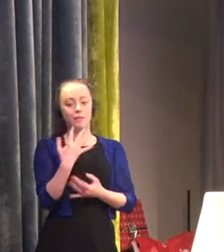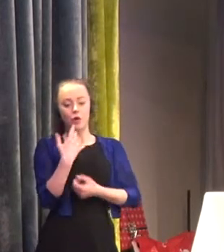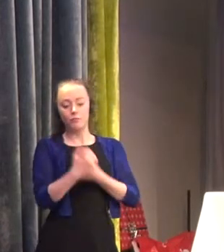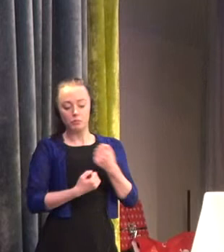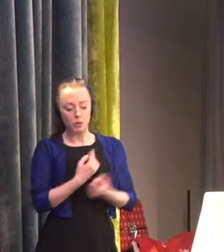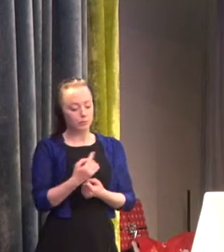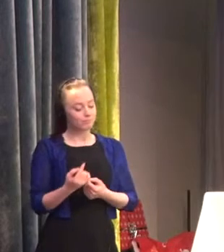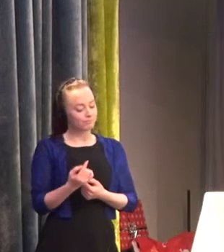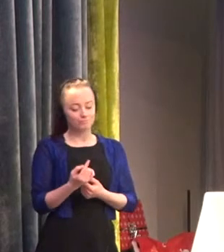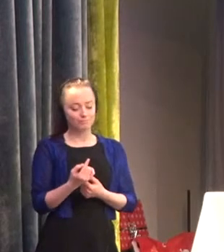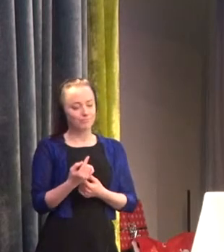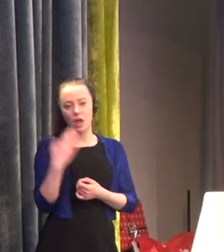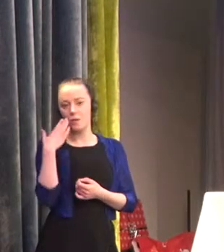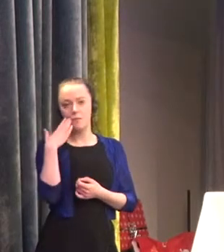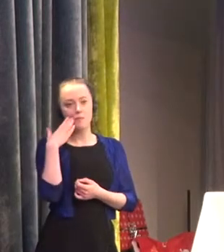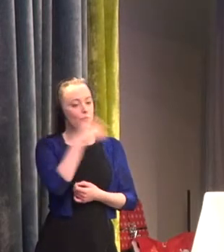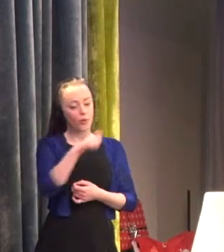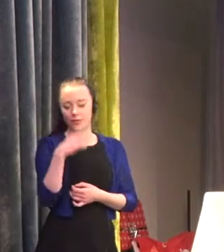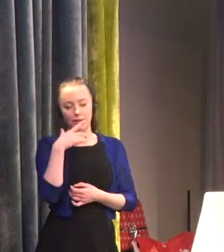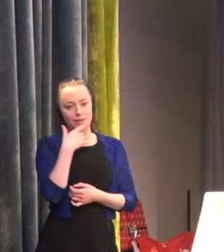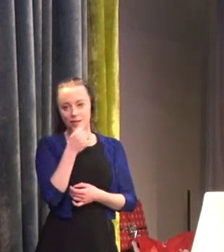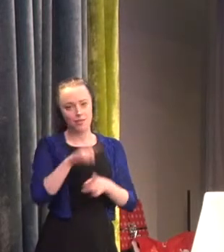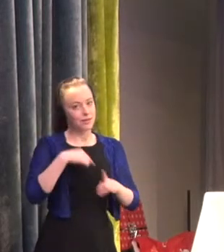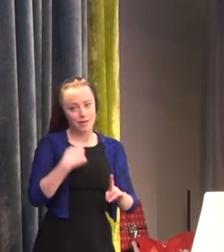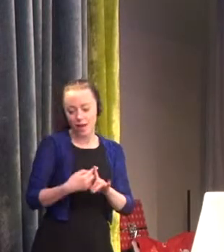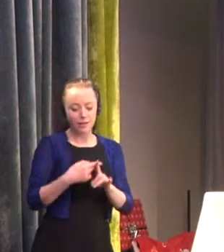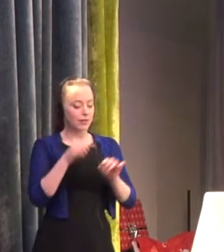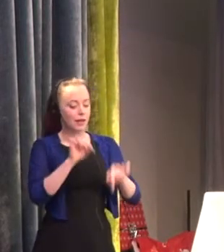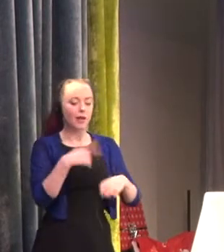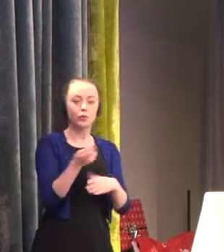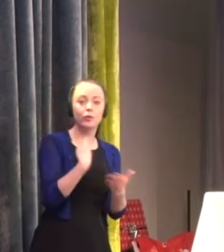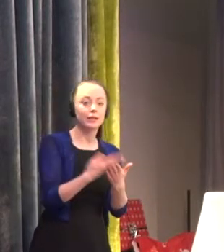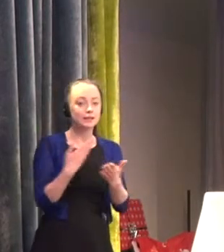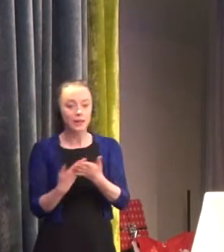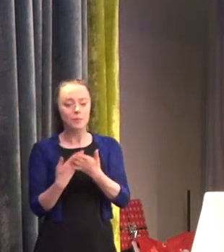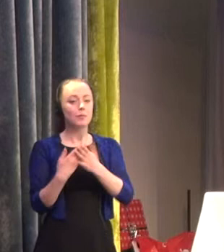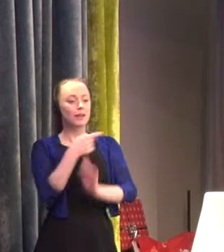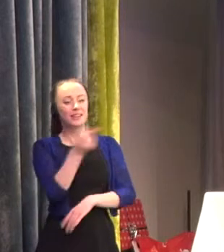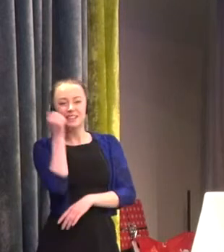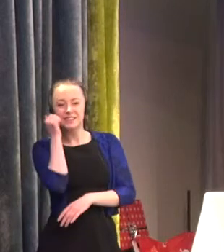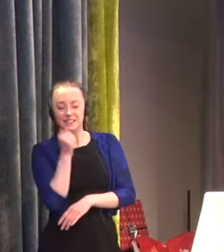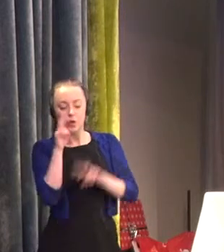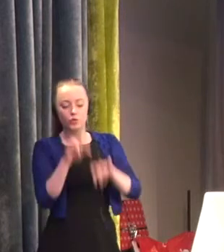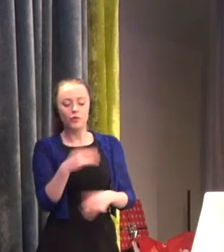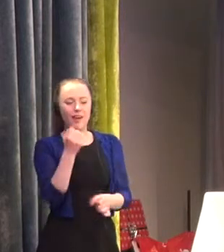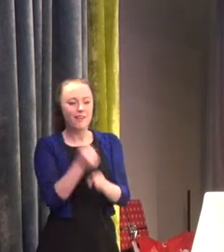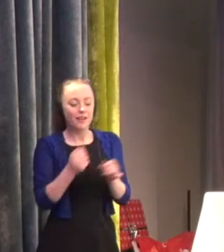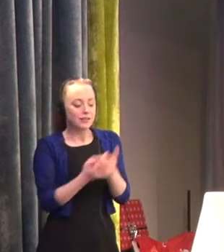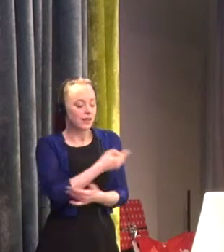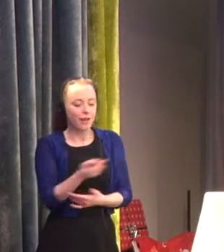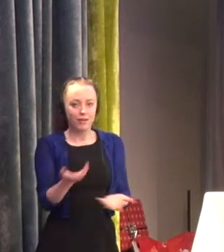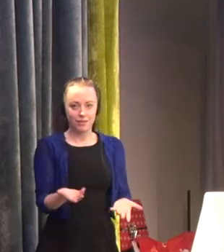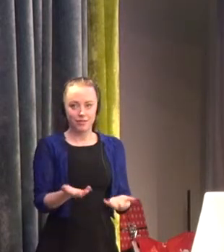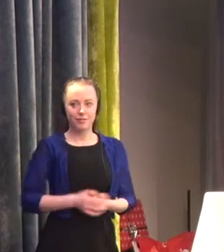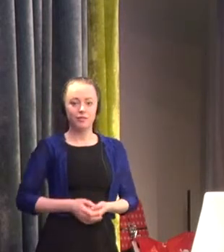Here are some counterexamples. Could you please inquire into it? Can you look into it? This is marvelous advocacy. This is